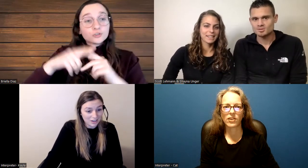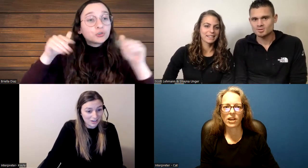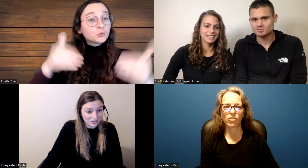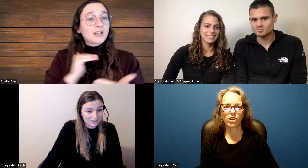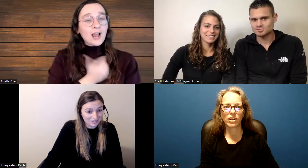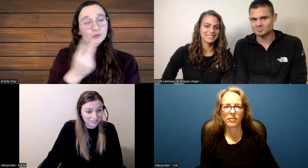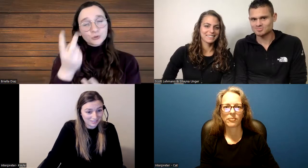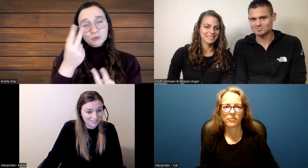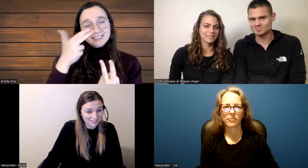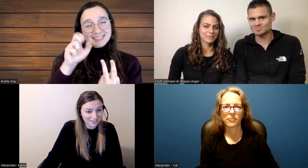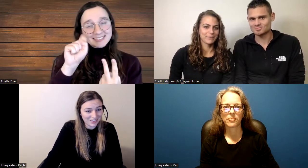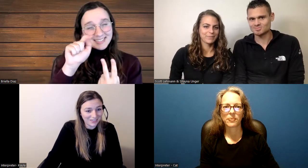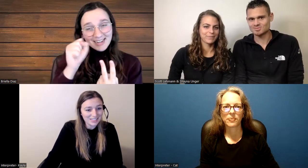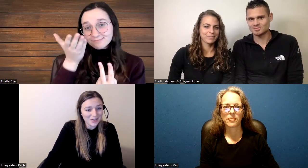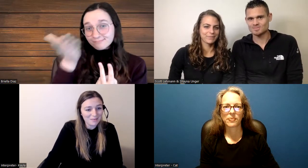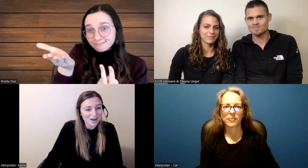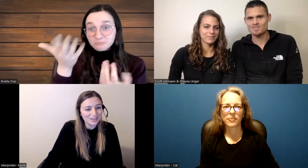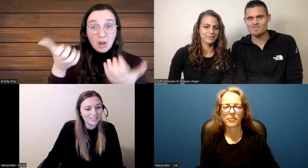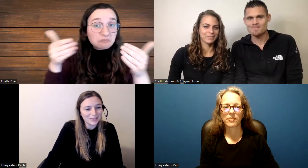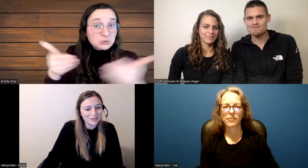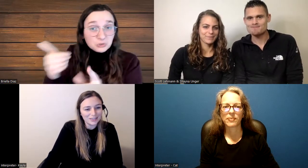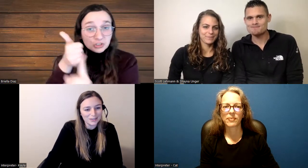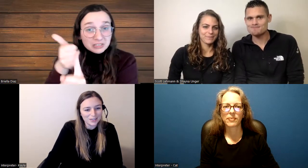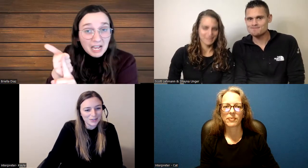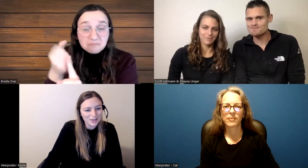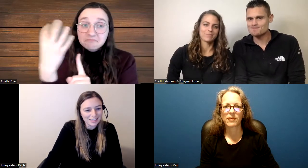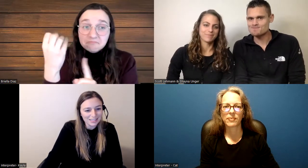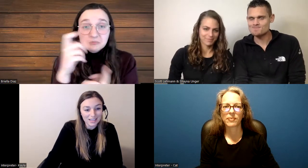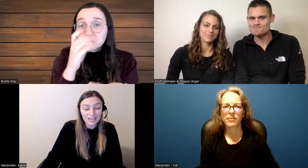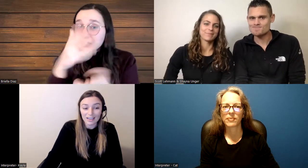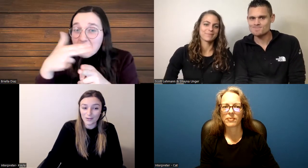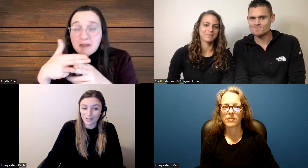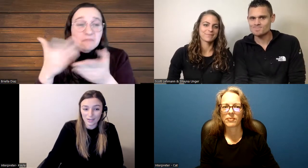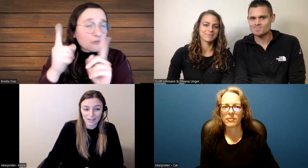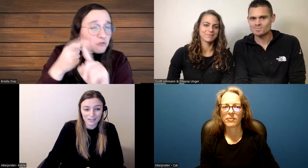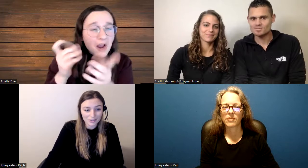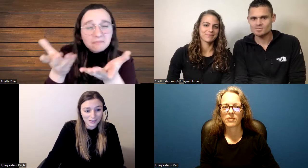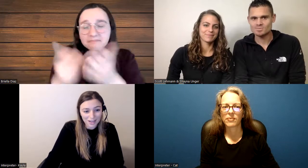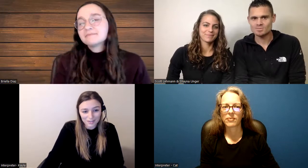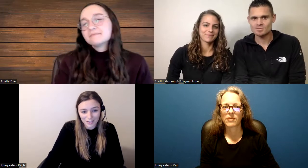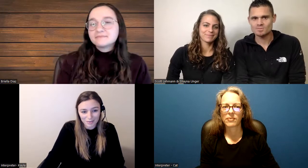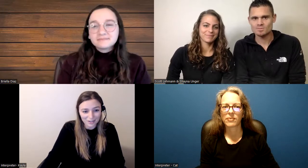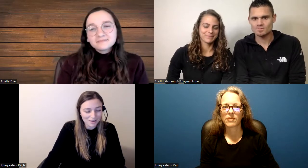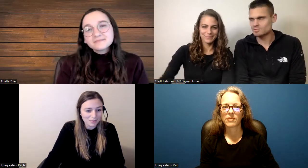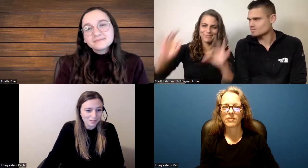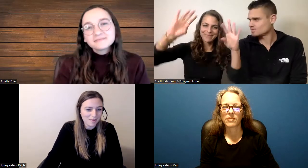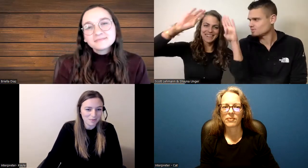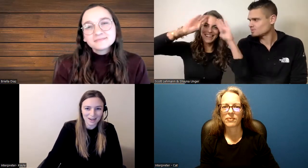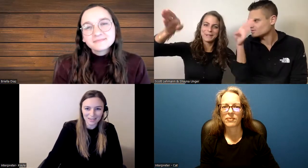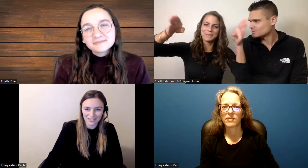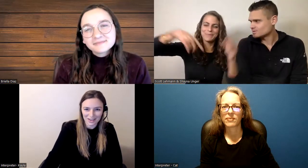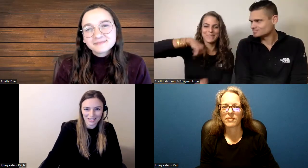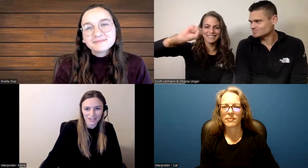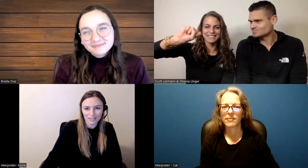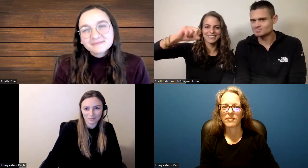Okay, sounds good. All right, so I'm honored to introduce our two guests. If you guys want to introduce yourselves and talk about your names, where you're from and